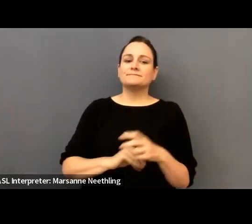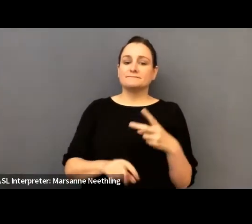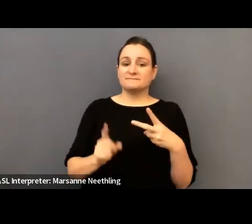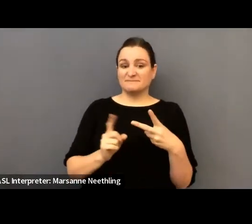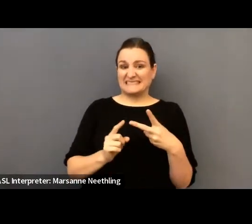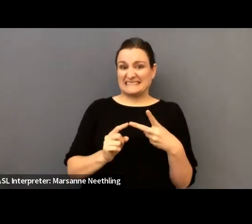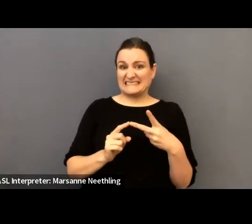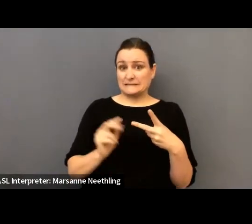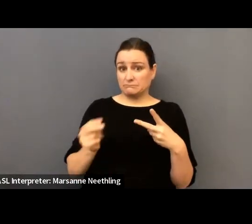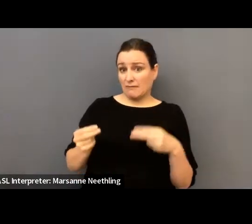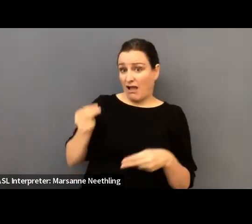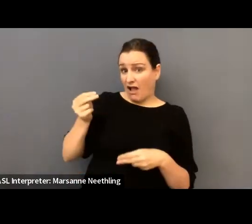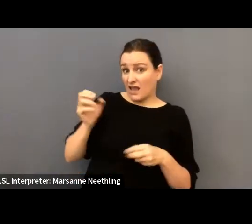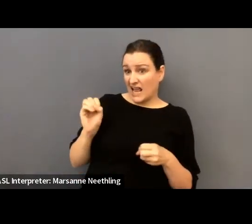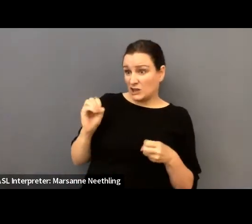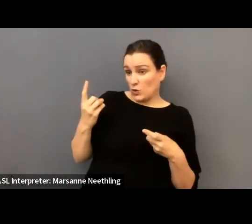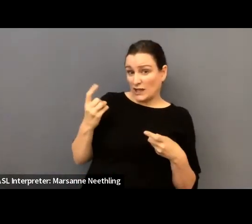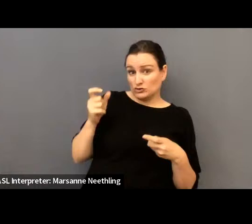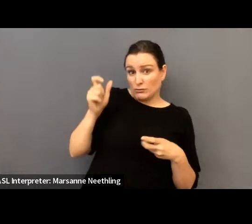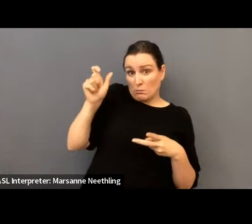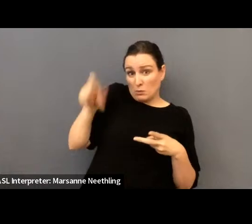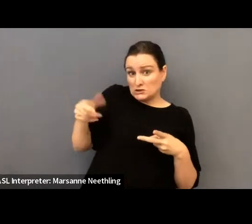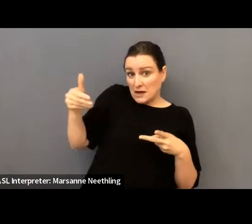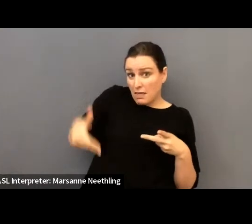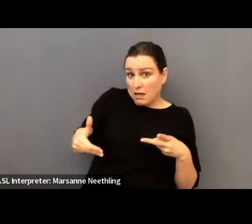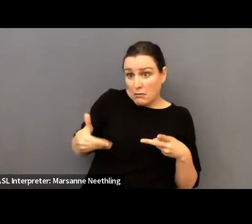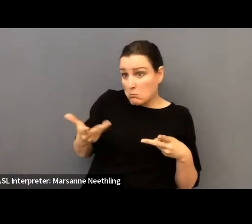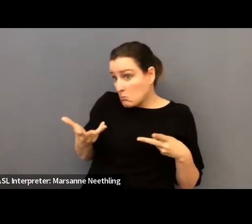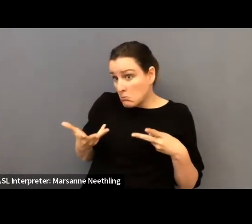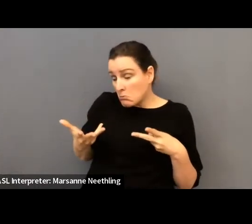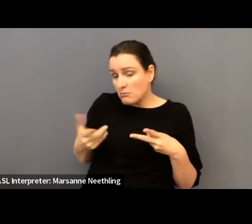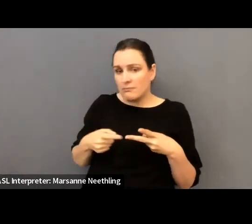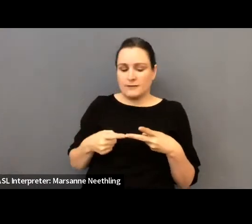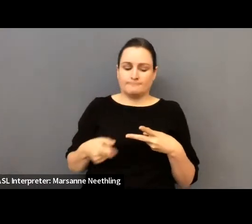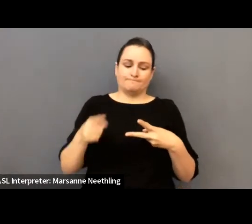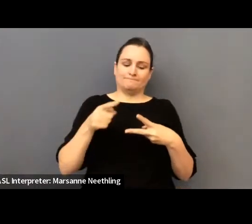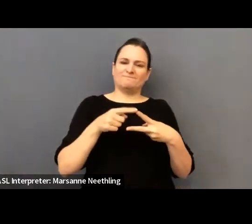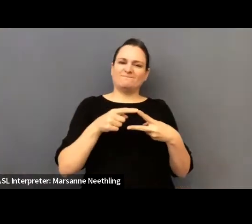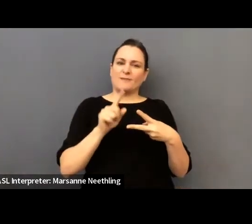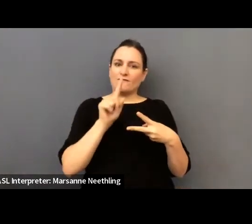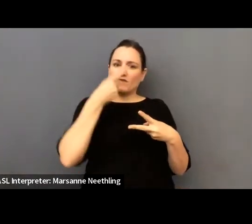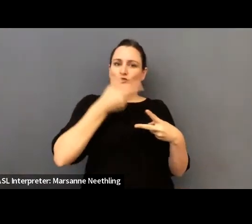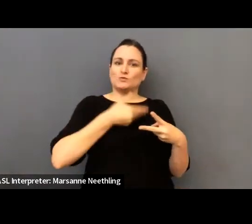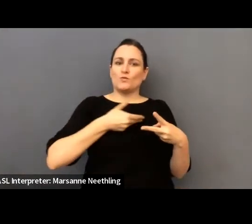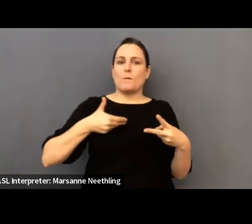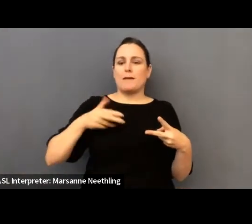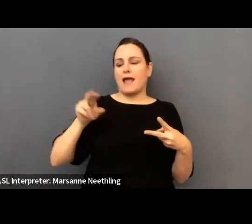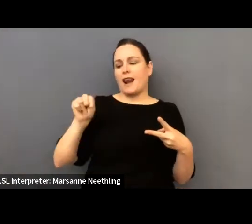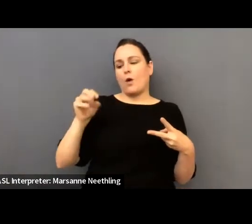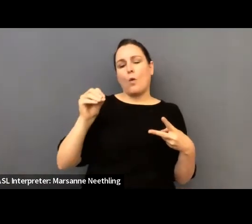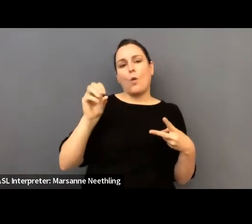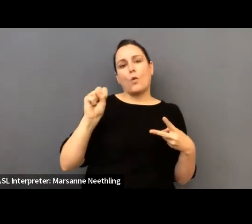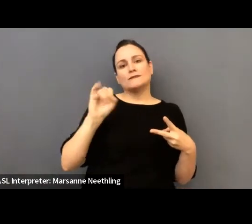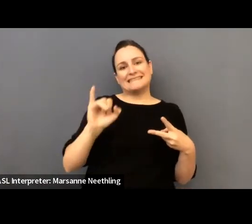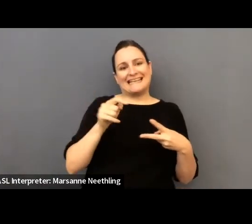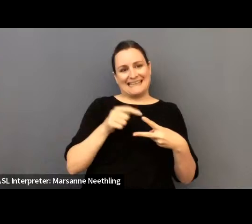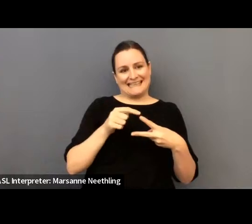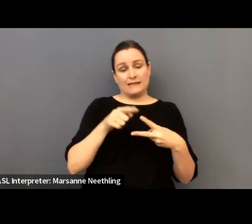here. But any of the panelists would like to respond to Nozi's concerns and question?